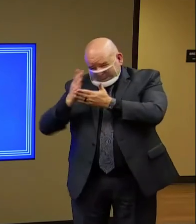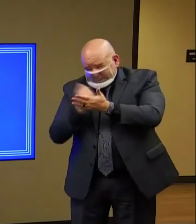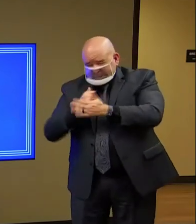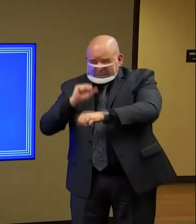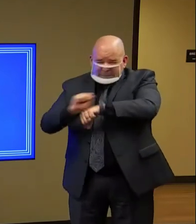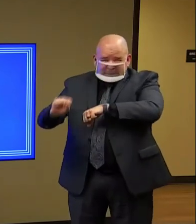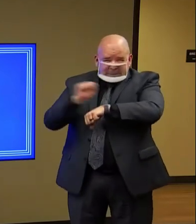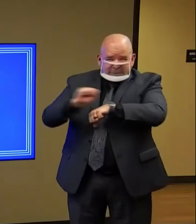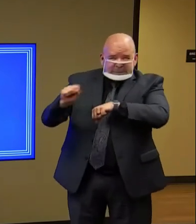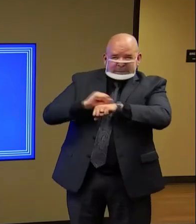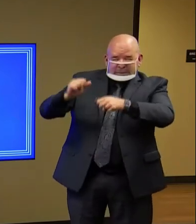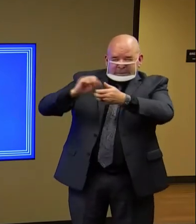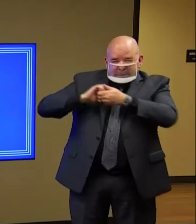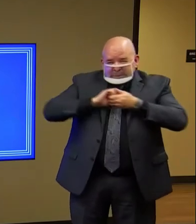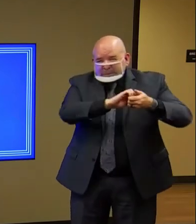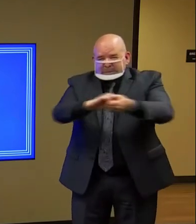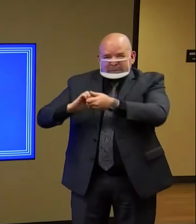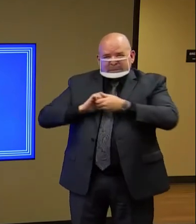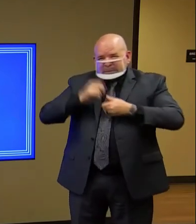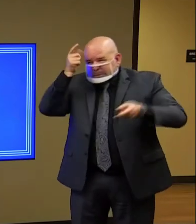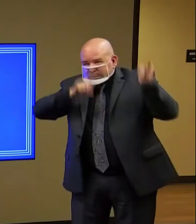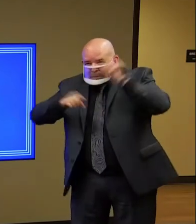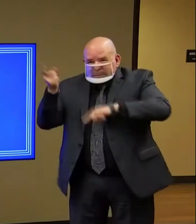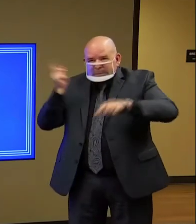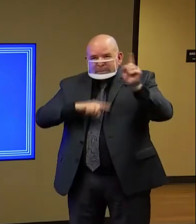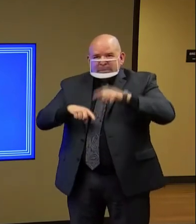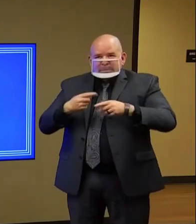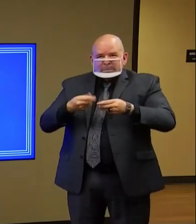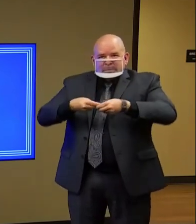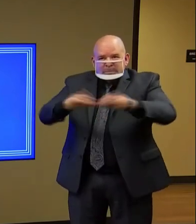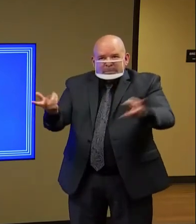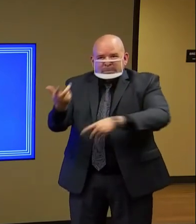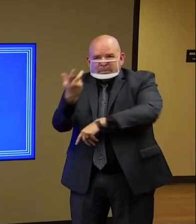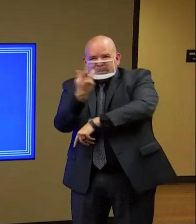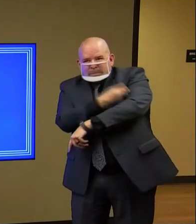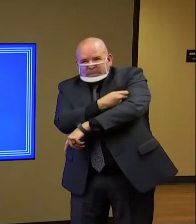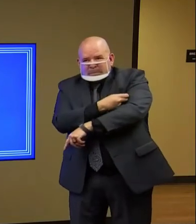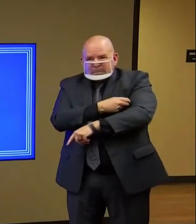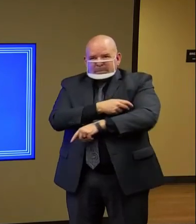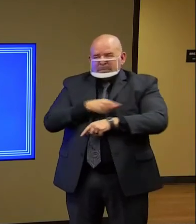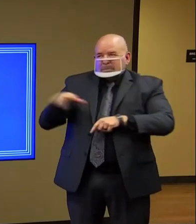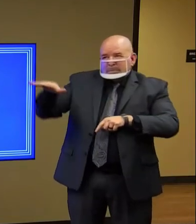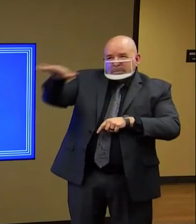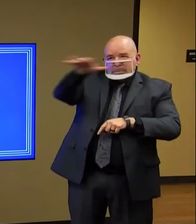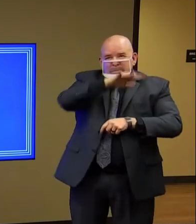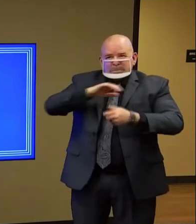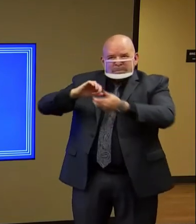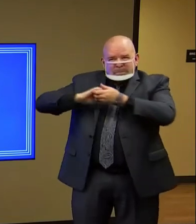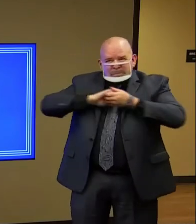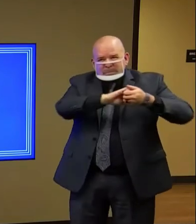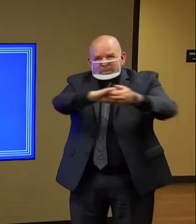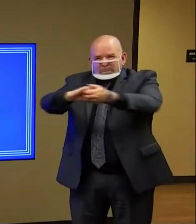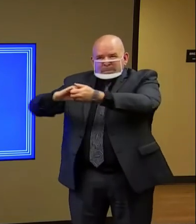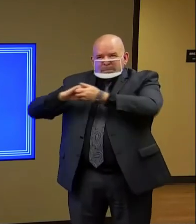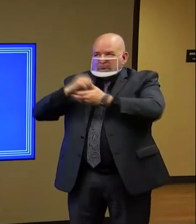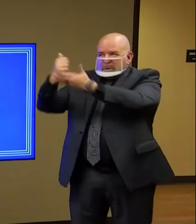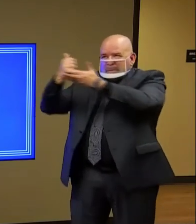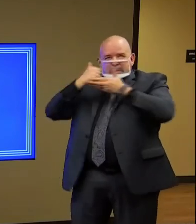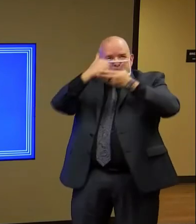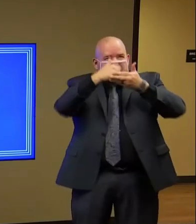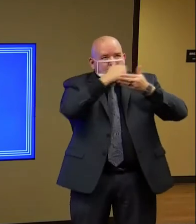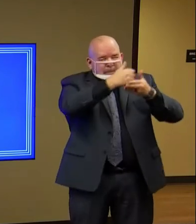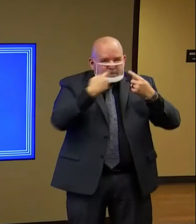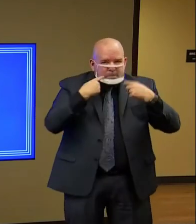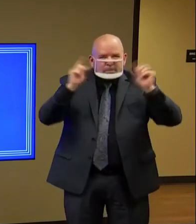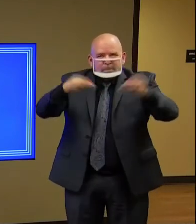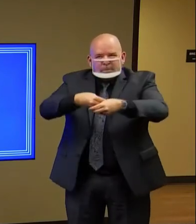it's continuing to increase. The partnerships with everyone to make this successful have been tremendous, but it's going to take everyone working on this.